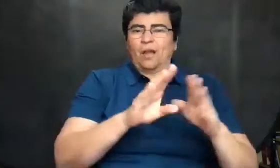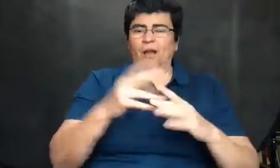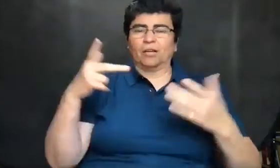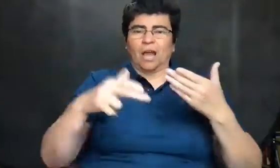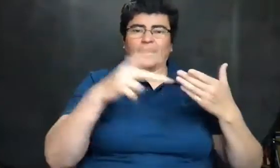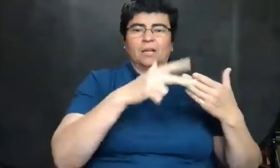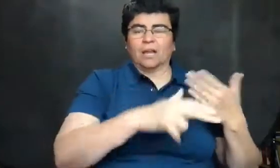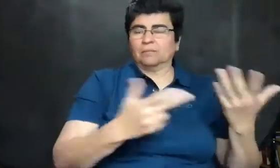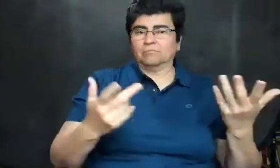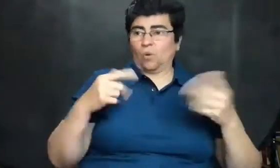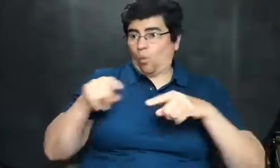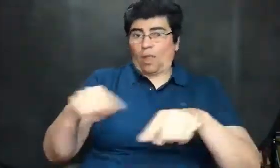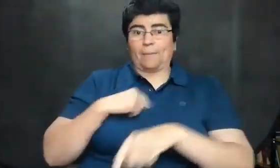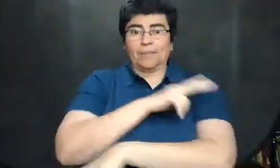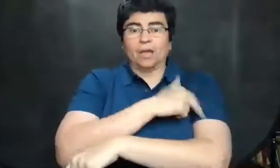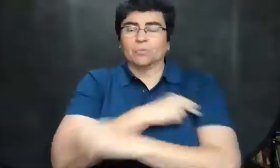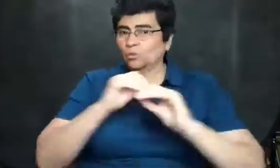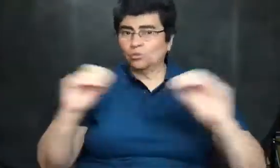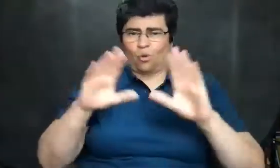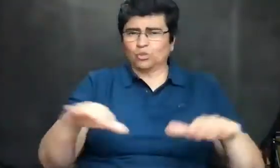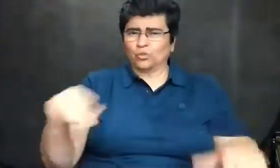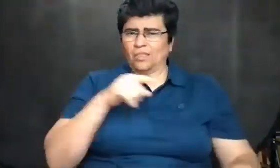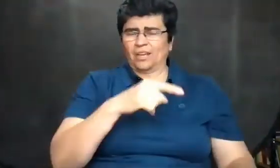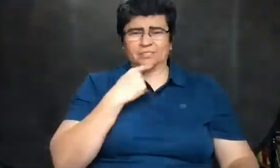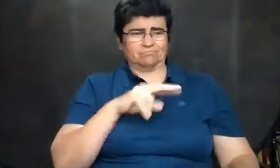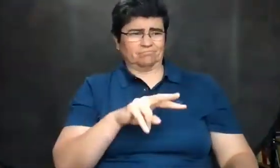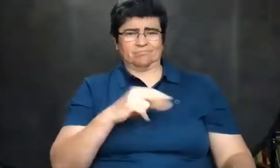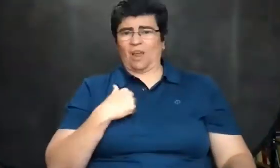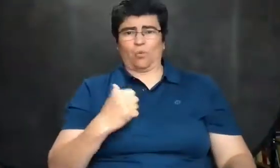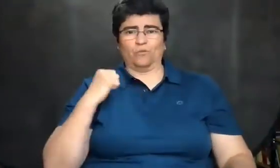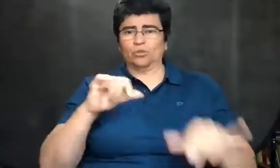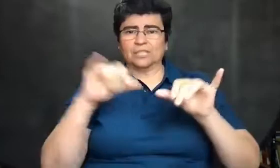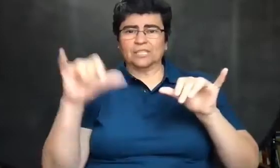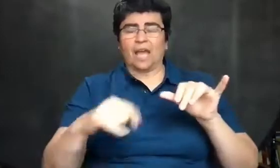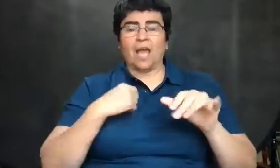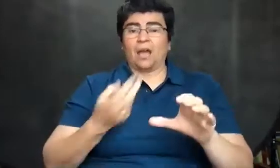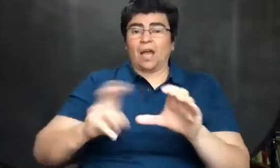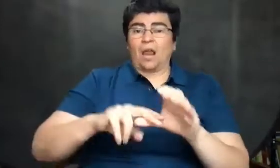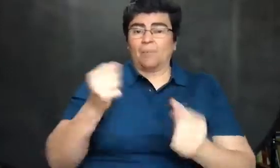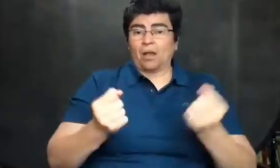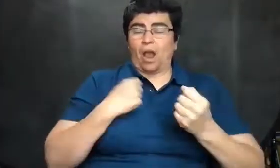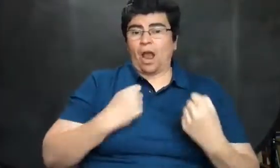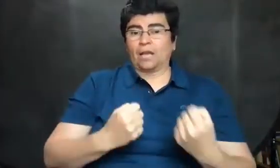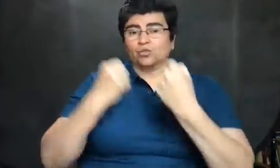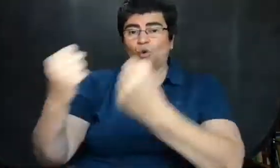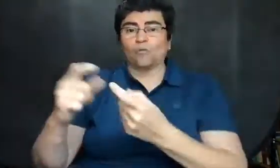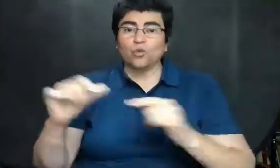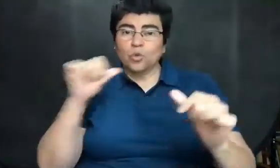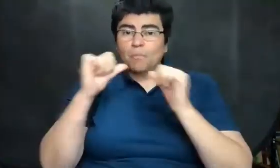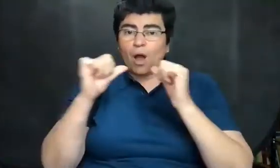there, and I was like, well, I'm not staying here. And I got in my car and I drove up to the bar, and I walked in